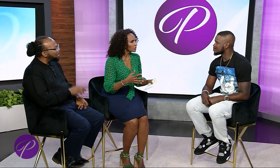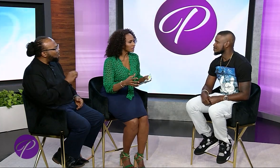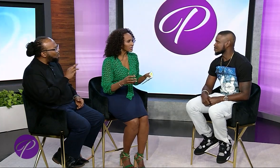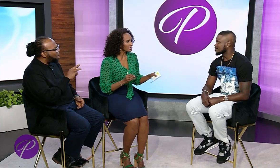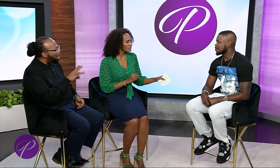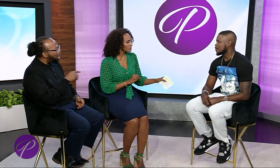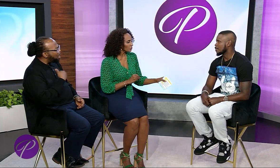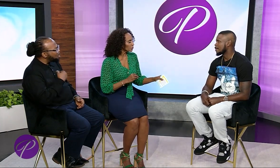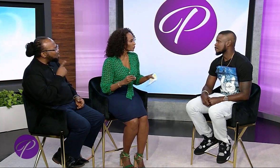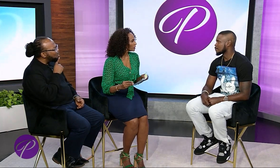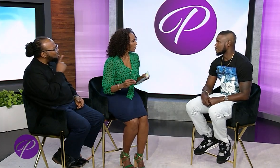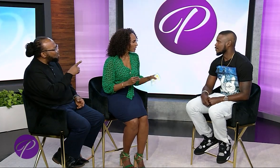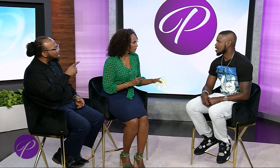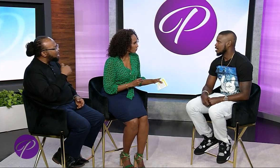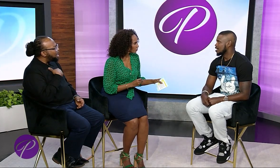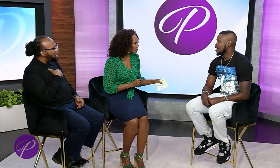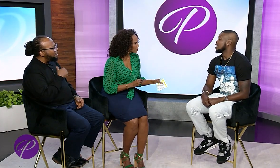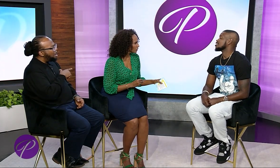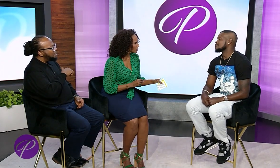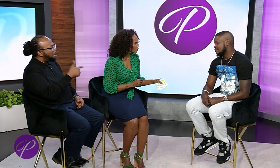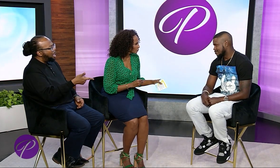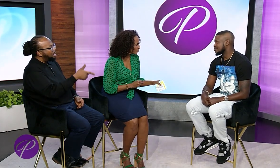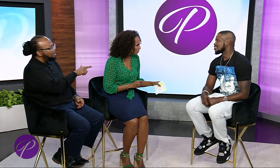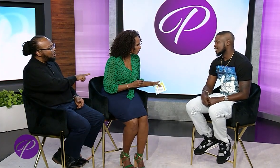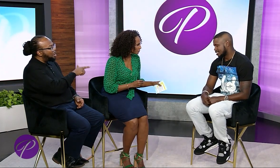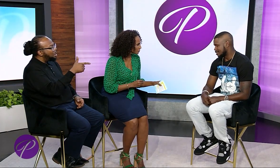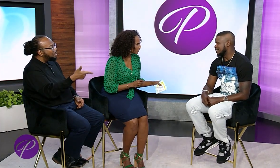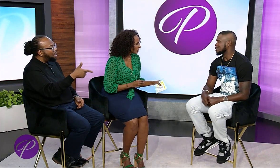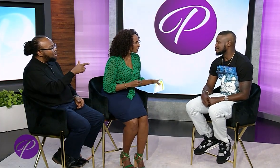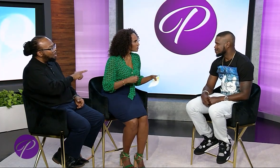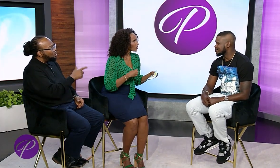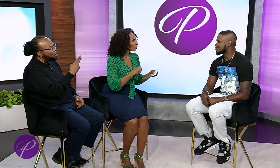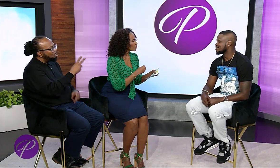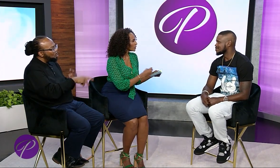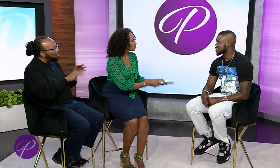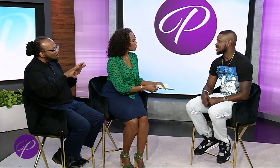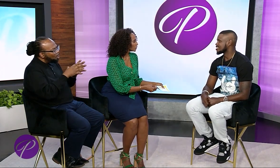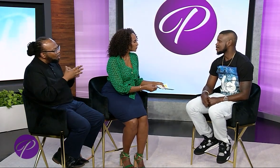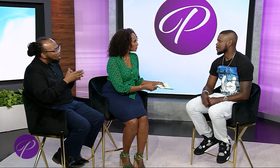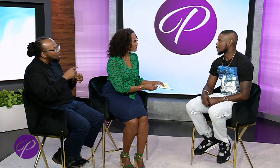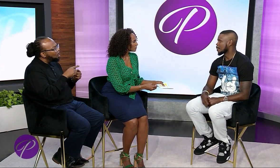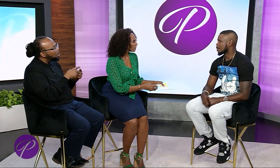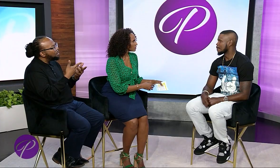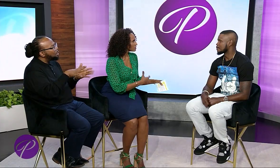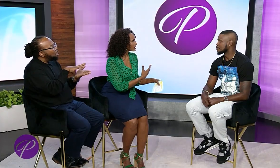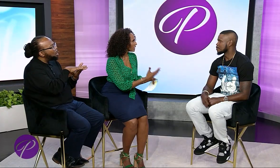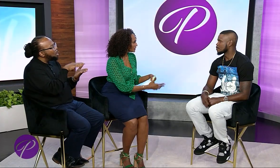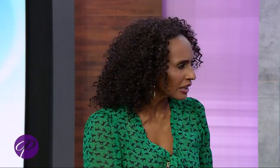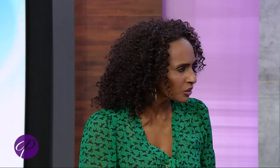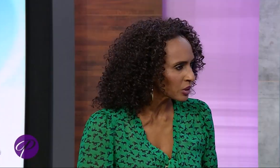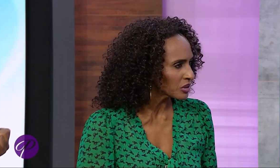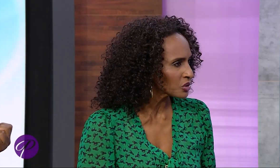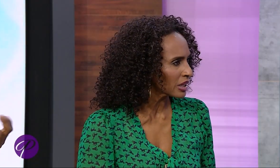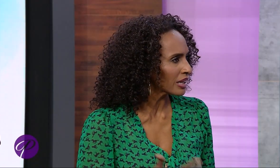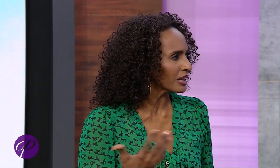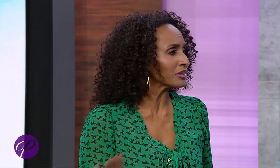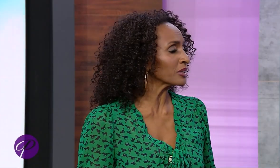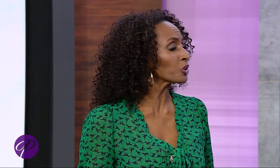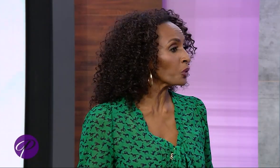really is moving back and forth between two worlds. Yes, ma'am. So when you learn sign language as a grown